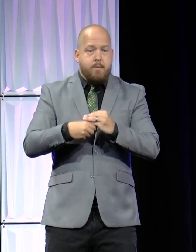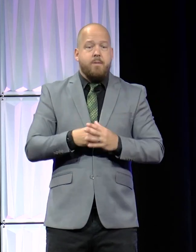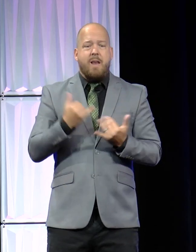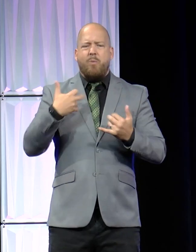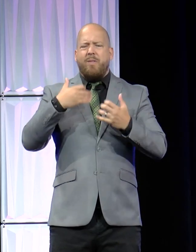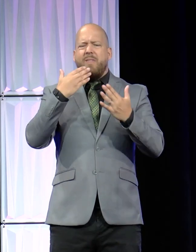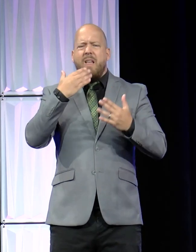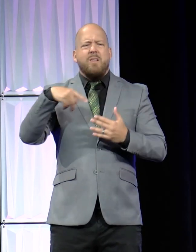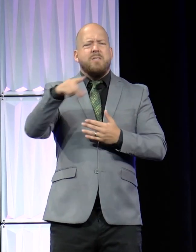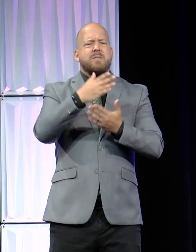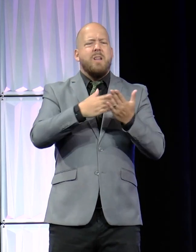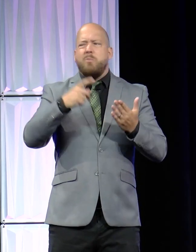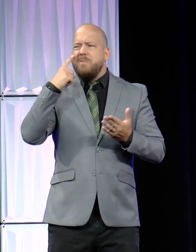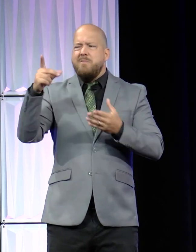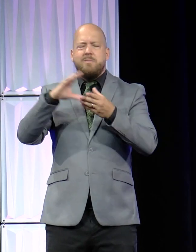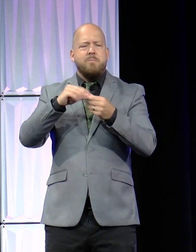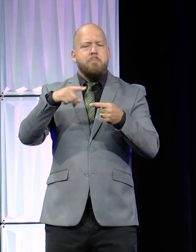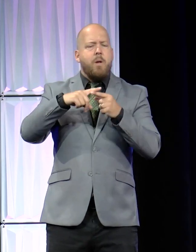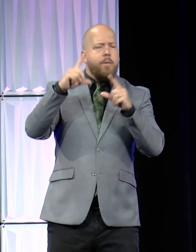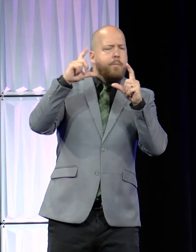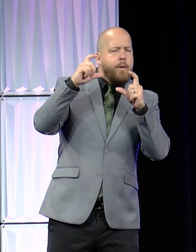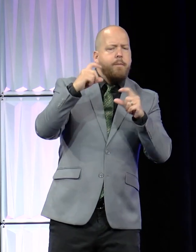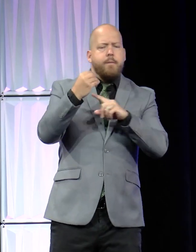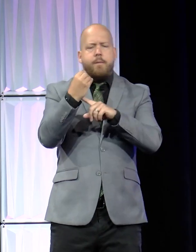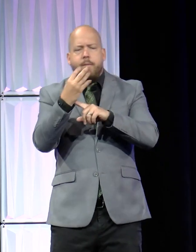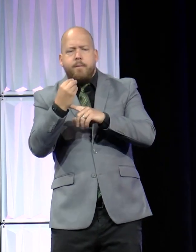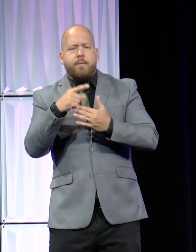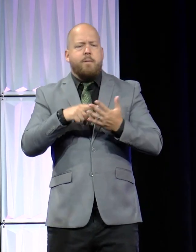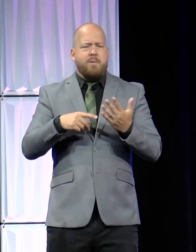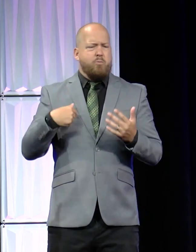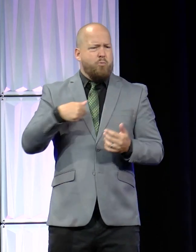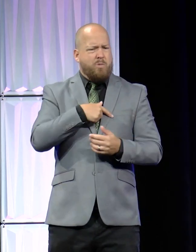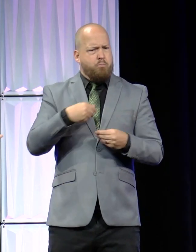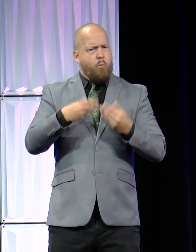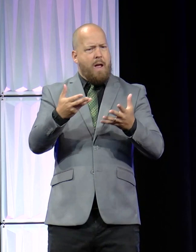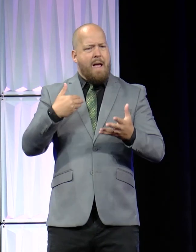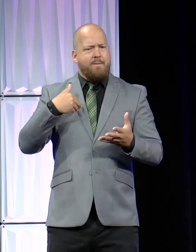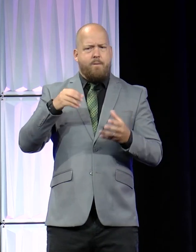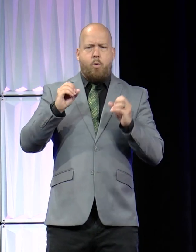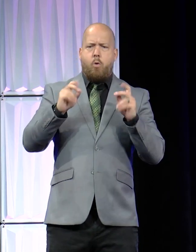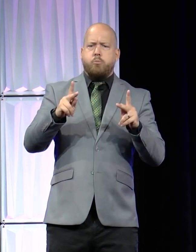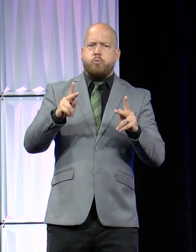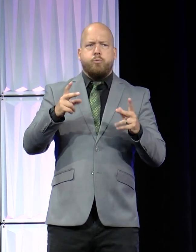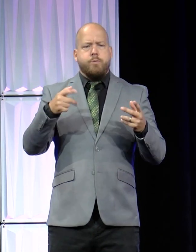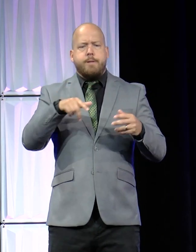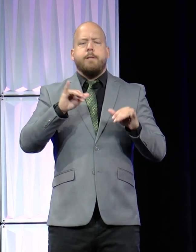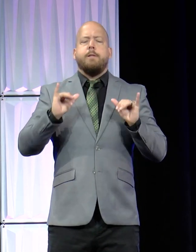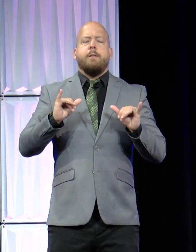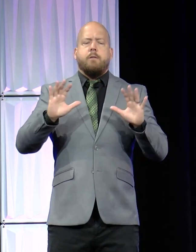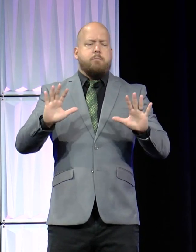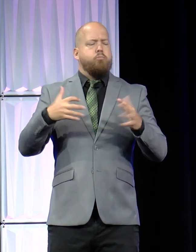with an option there. It was incredibly trauma-informed, and I think just an important ongoing practice for our field to take.